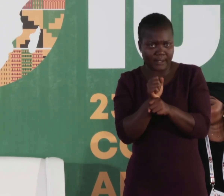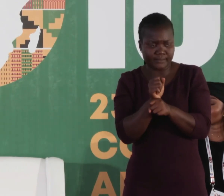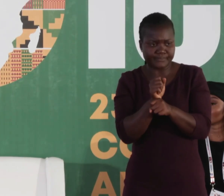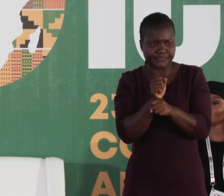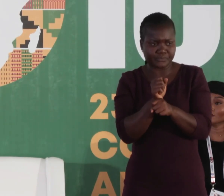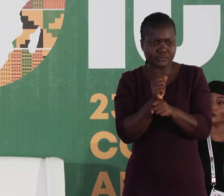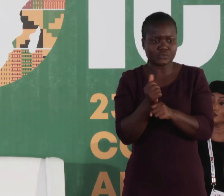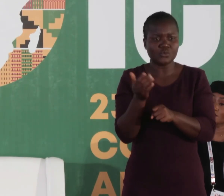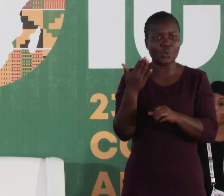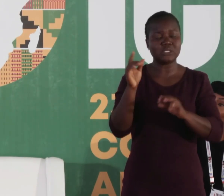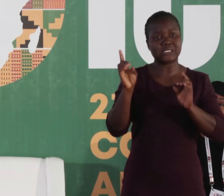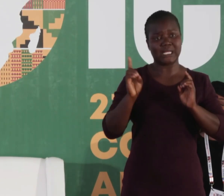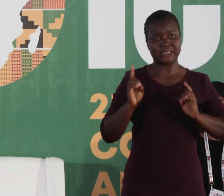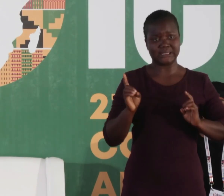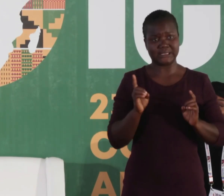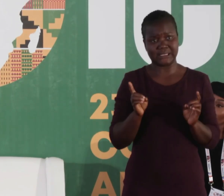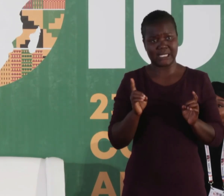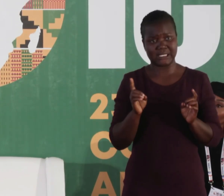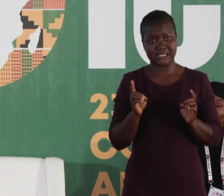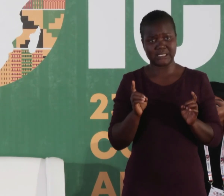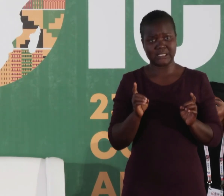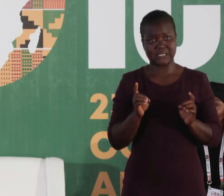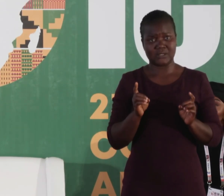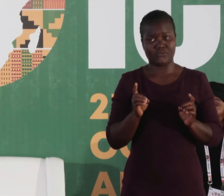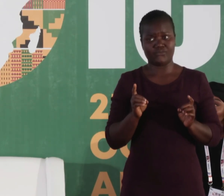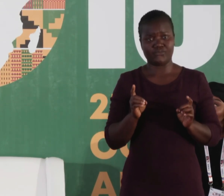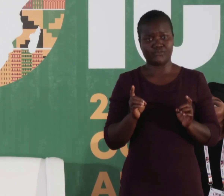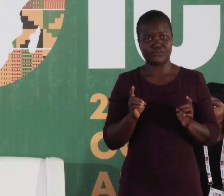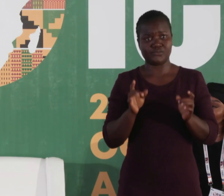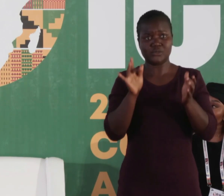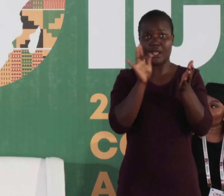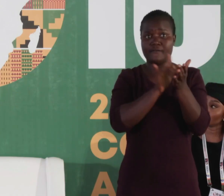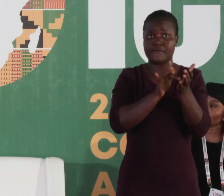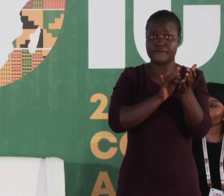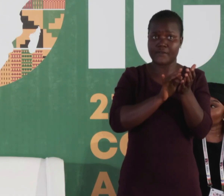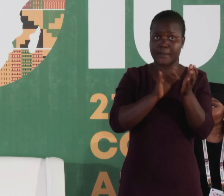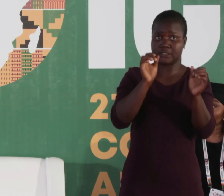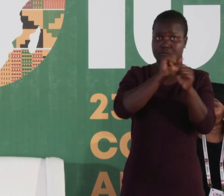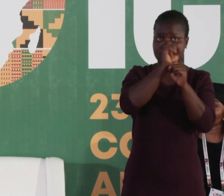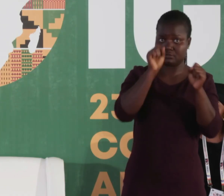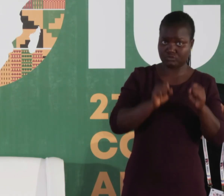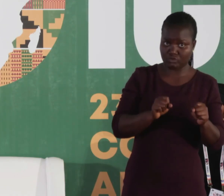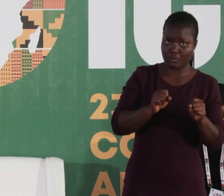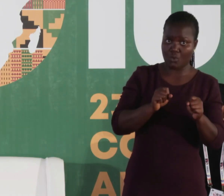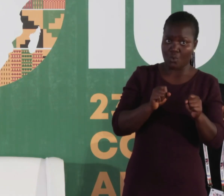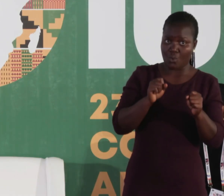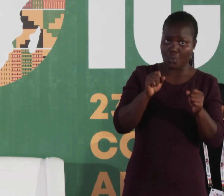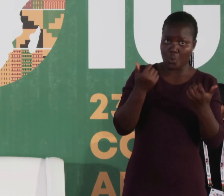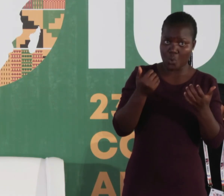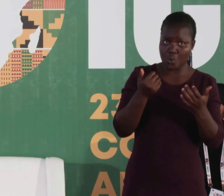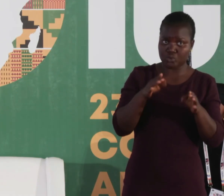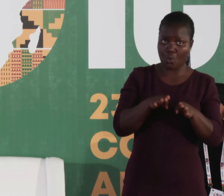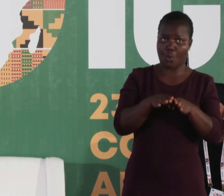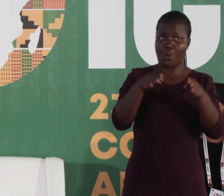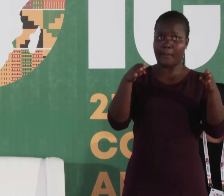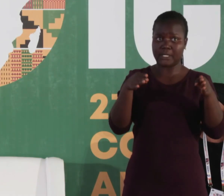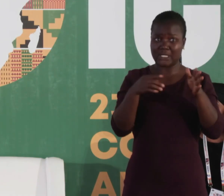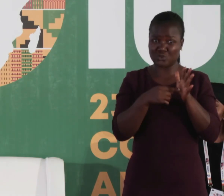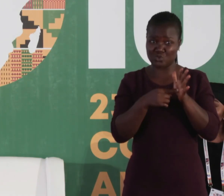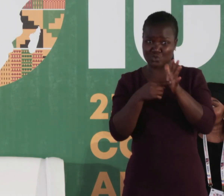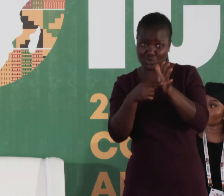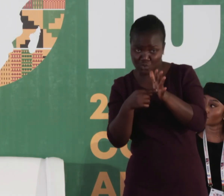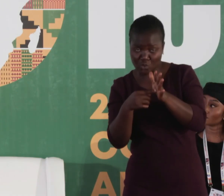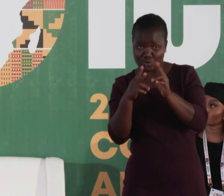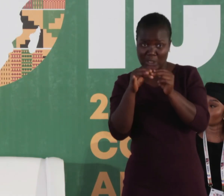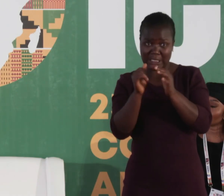was implemented with fidelity. Pharmacy refills were implemented as intended, and 99% of these refills